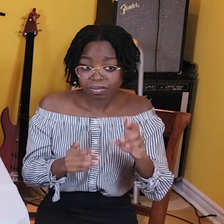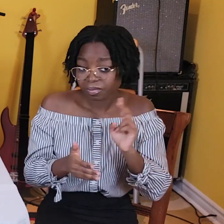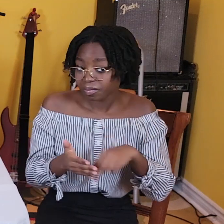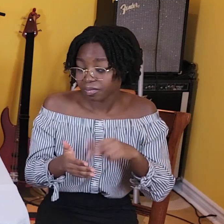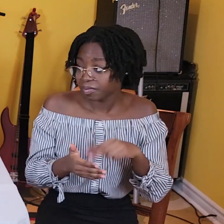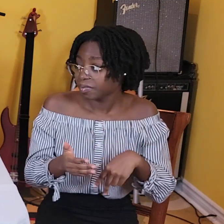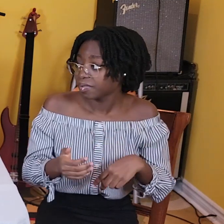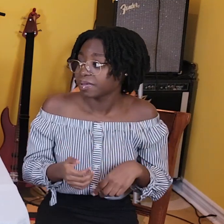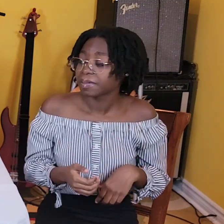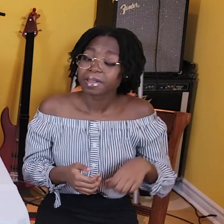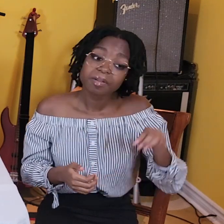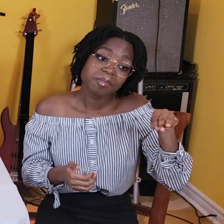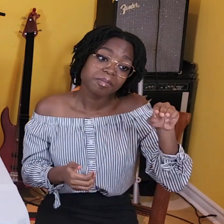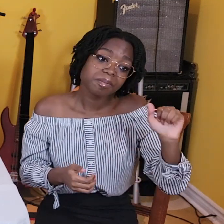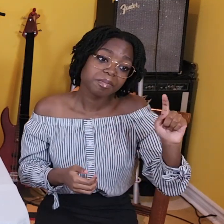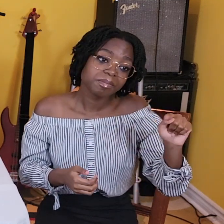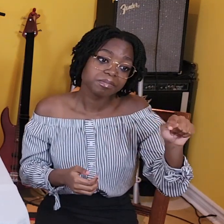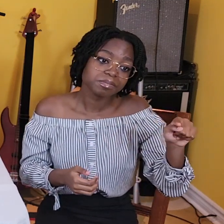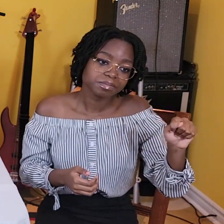Matthew 27. Matthew chapter